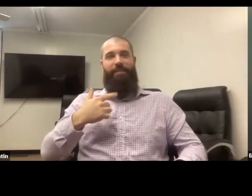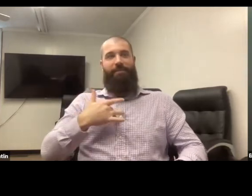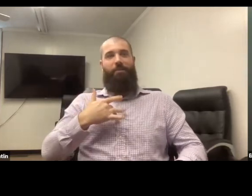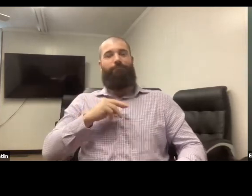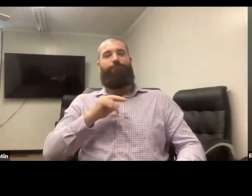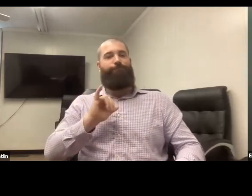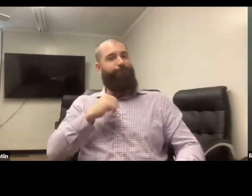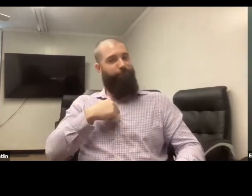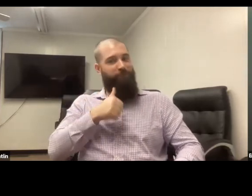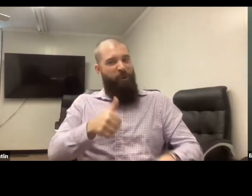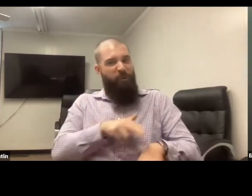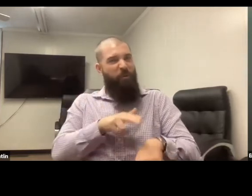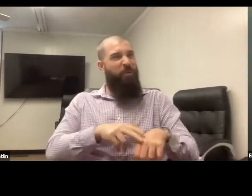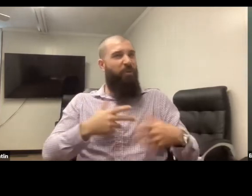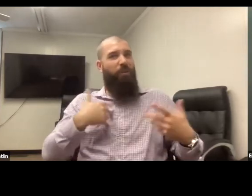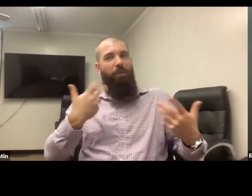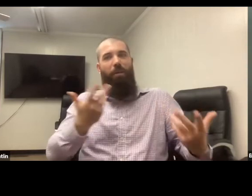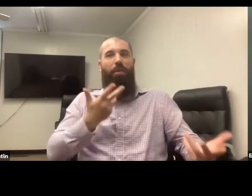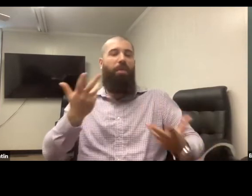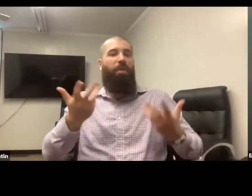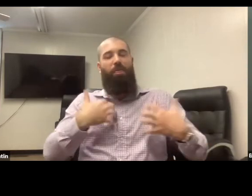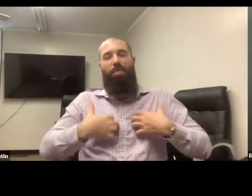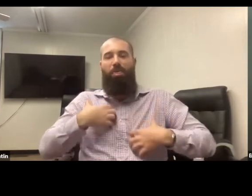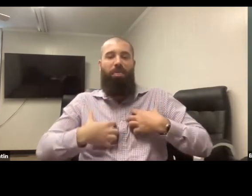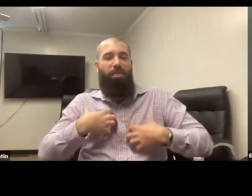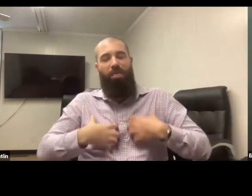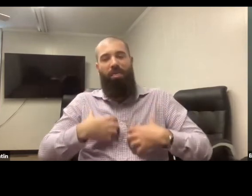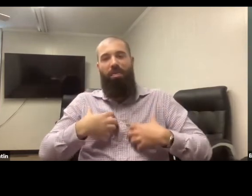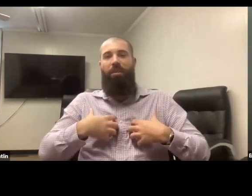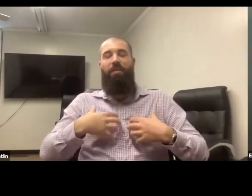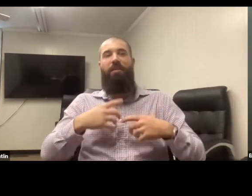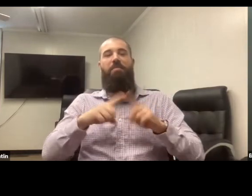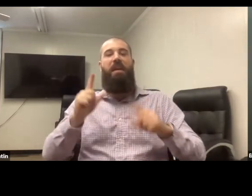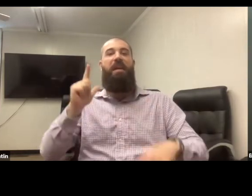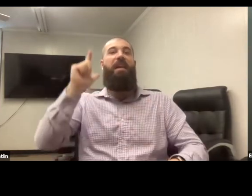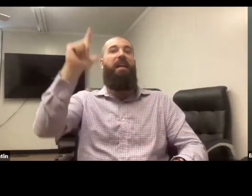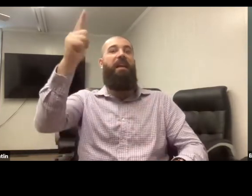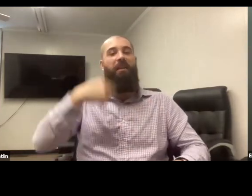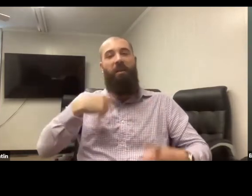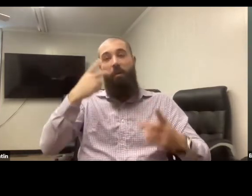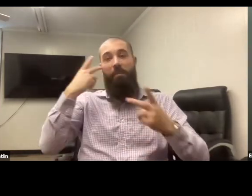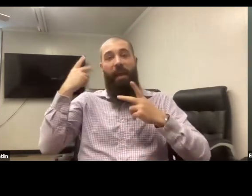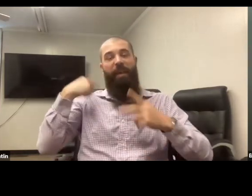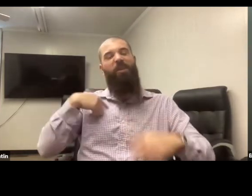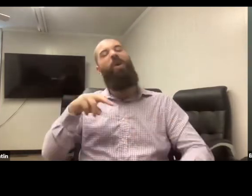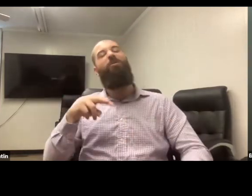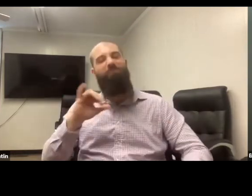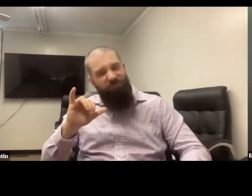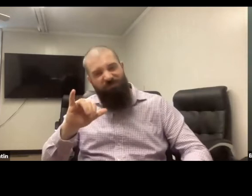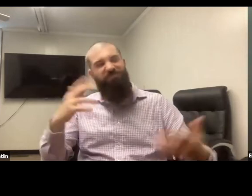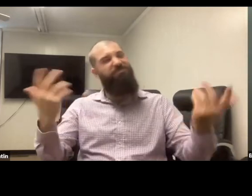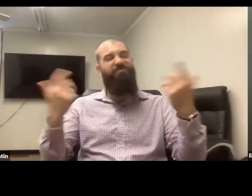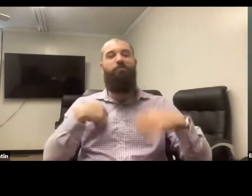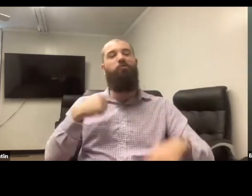I was thought of as low functioning, maybe because I had that, you're not normal, something like that. There was a lot of angst related to that. And